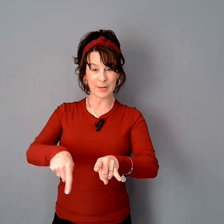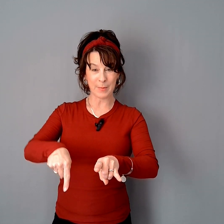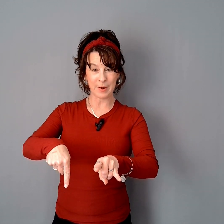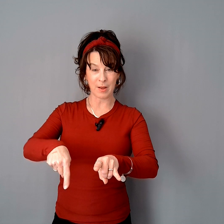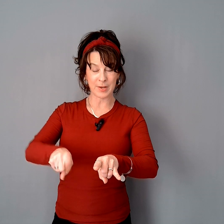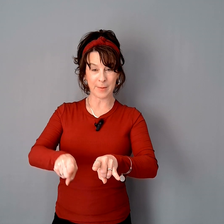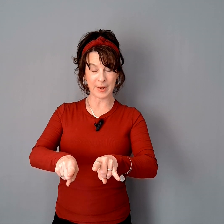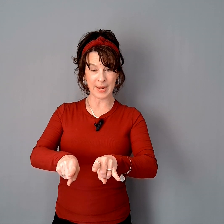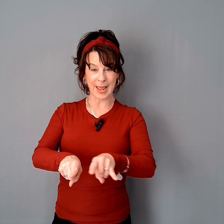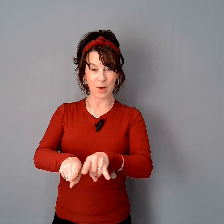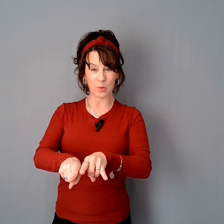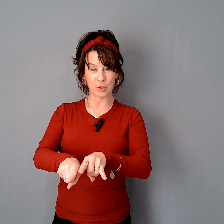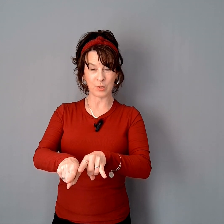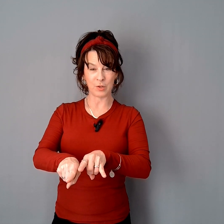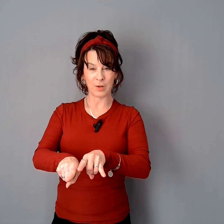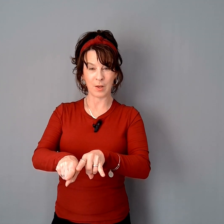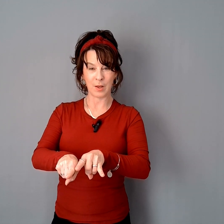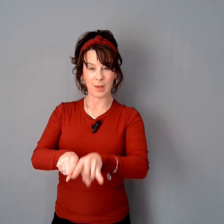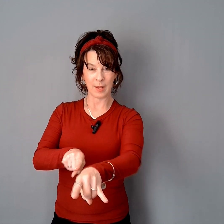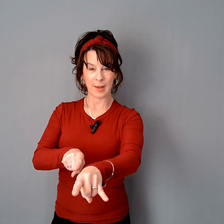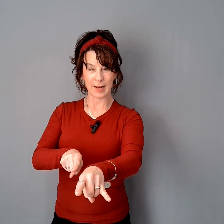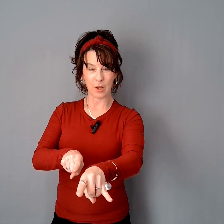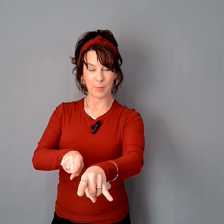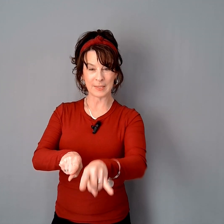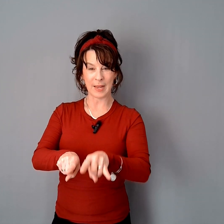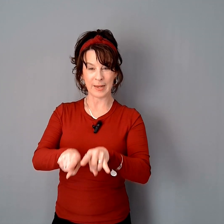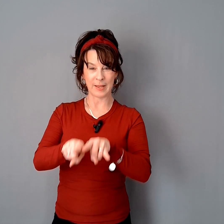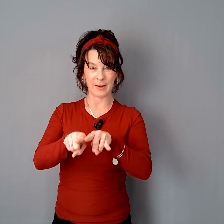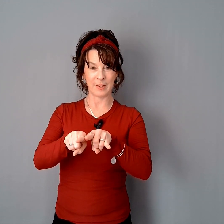my non-dominant out, and I go beside it.